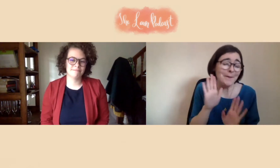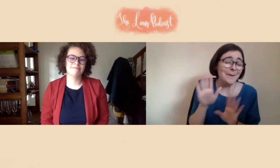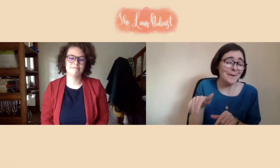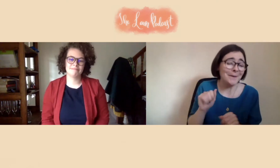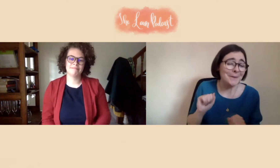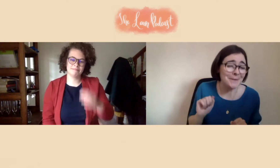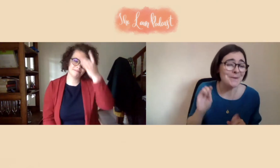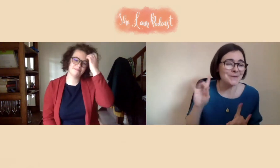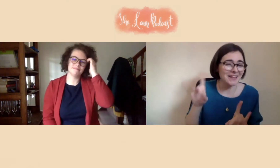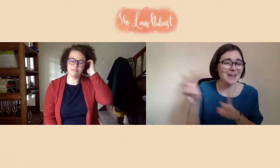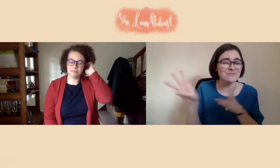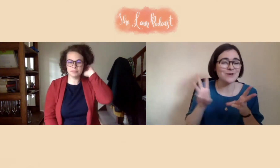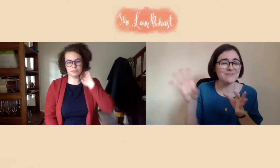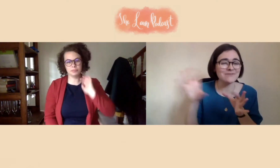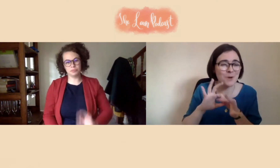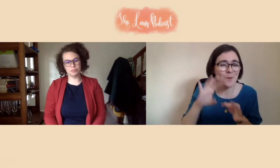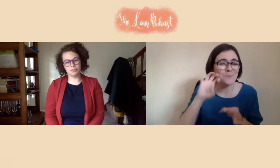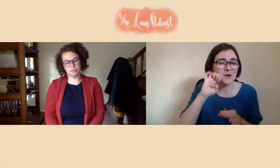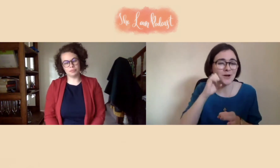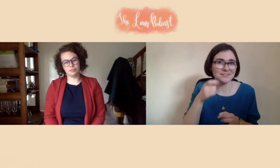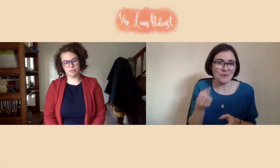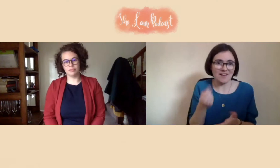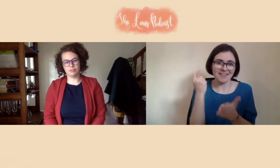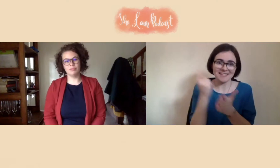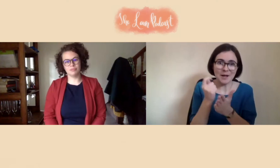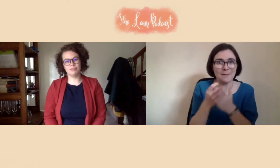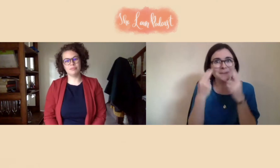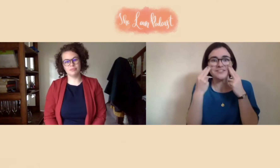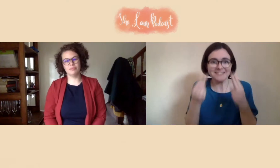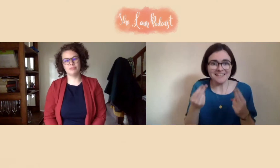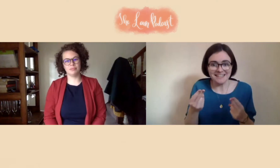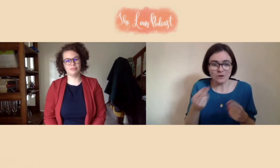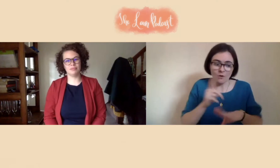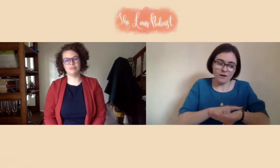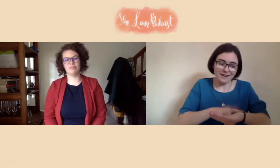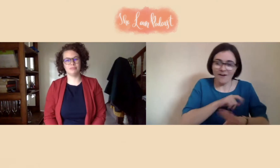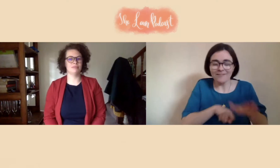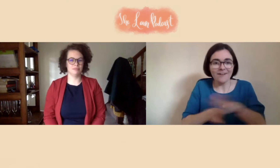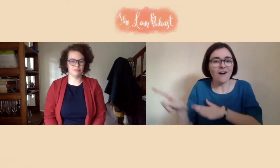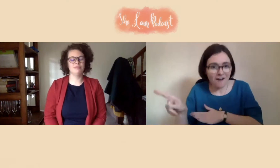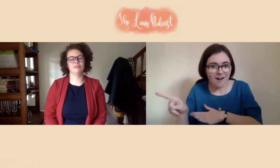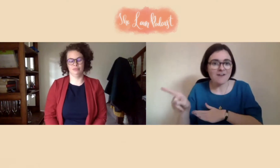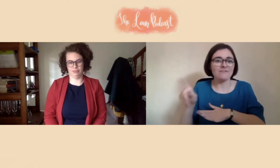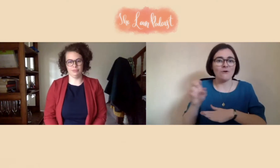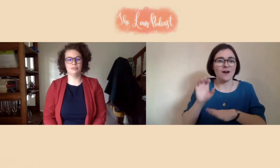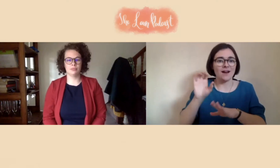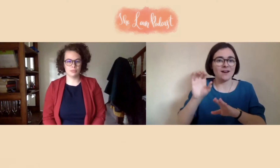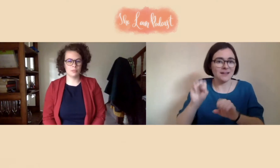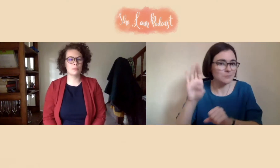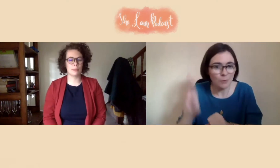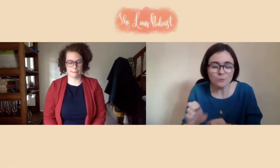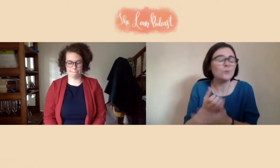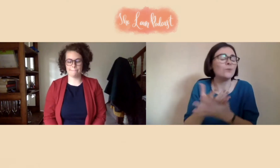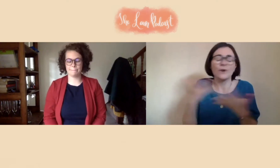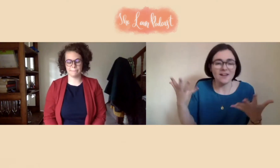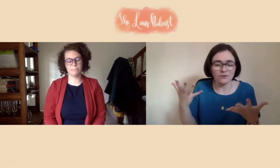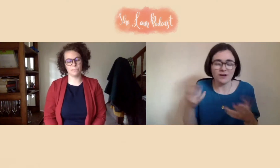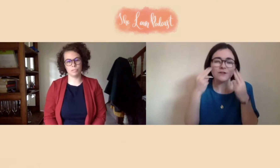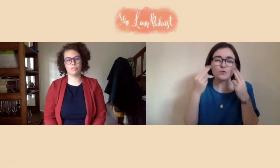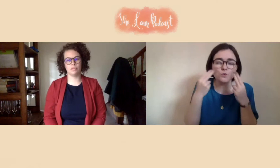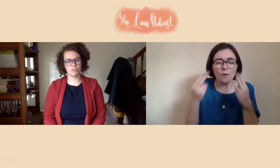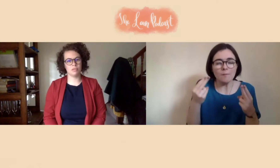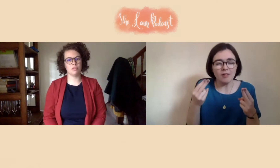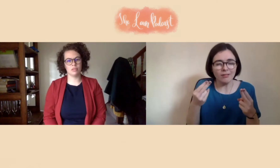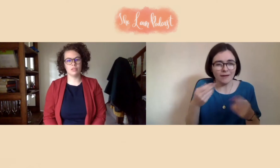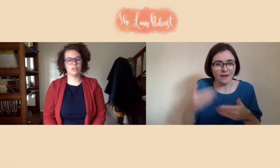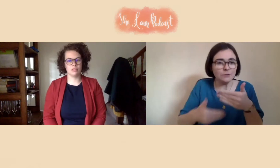kind of just, because you don't have that time that you need to leave at a certain time and have your usual kind of little routine that